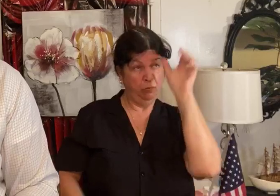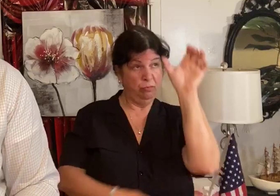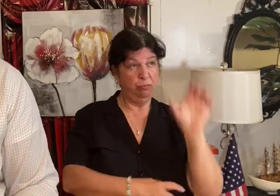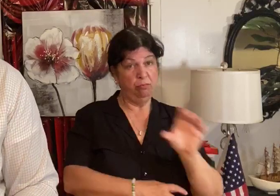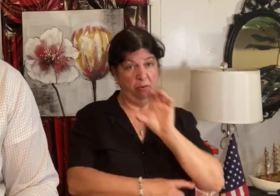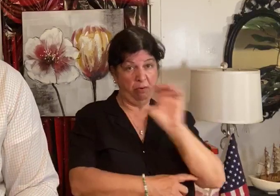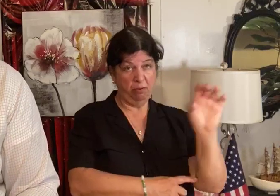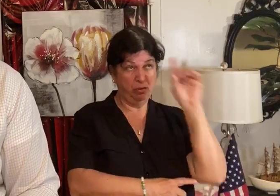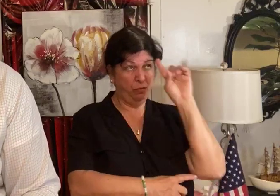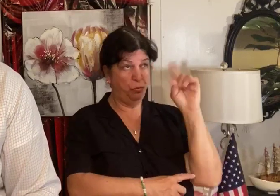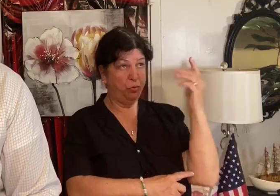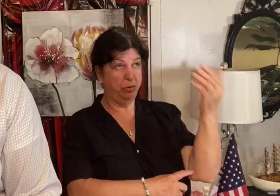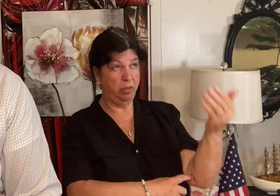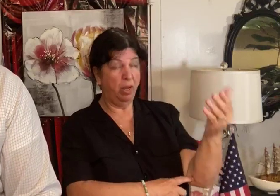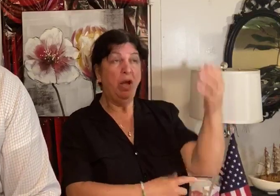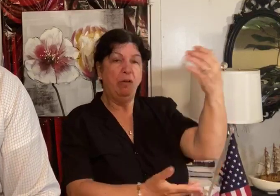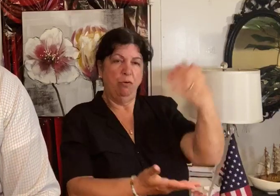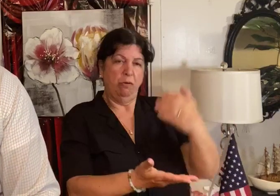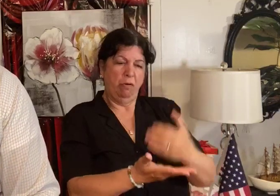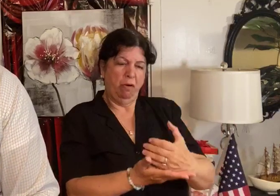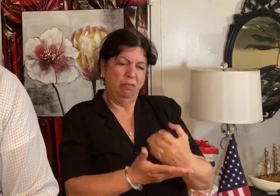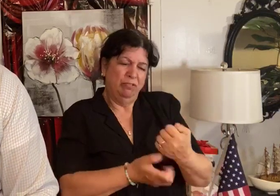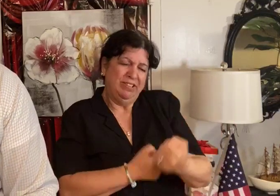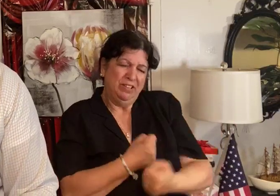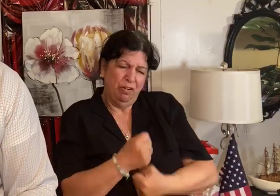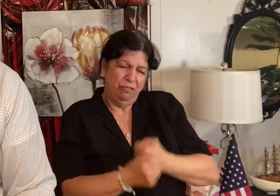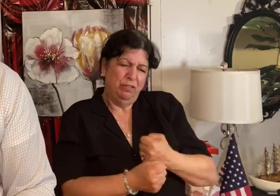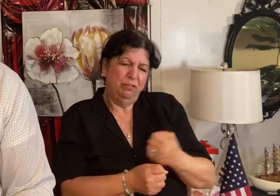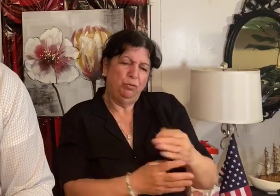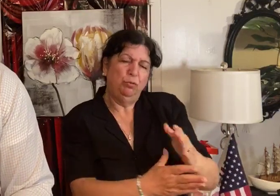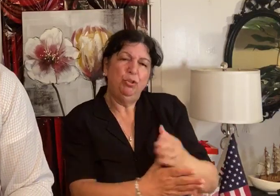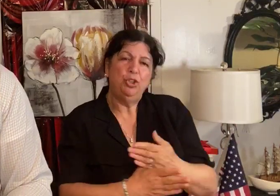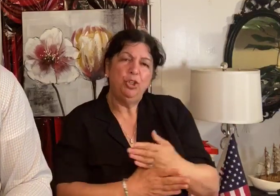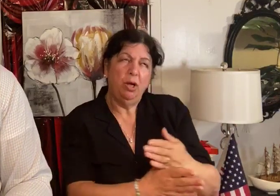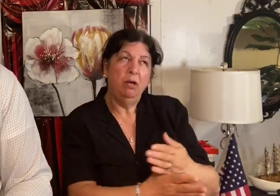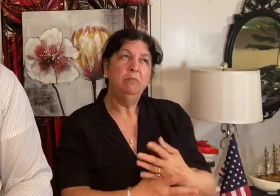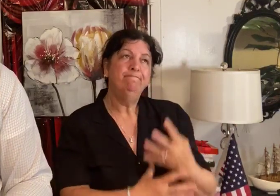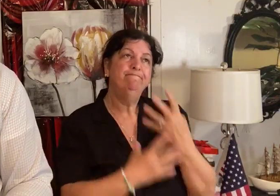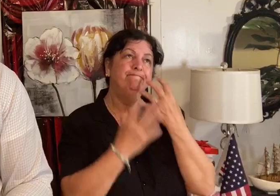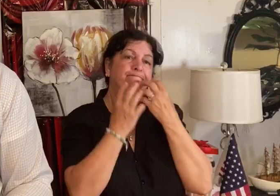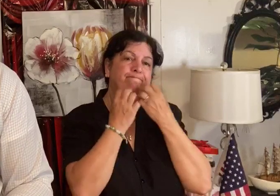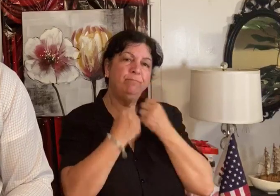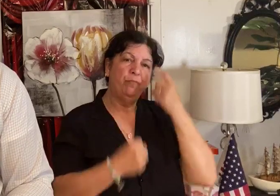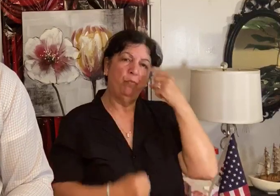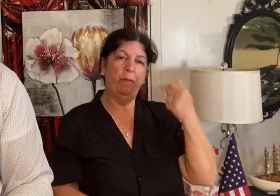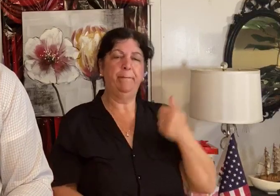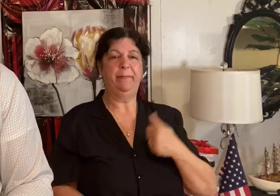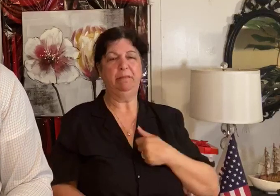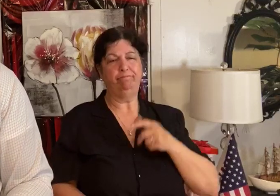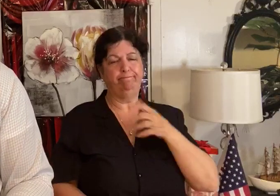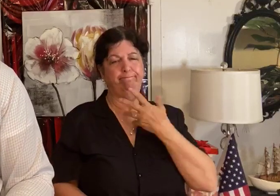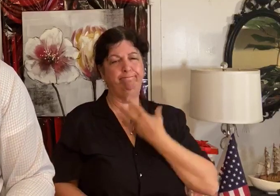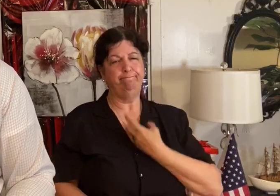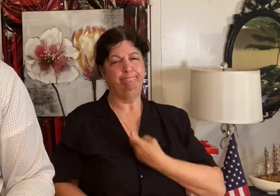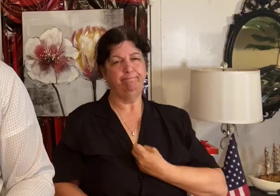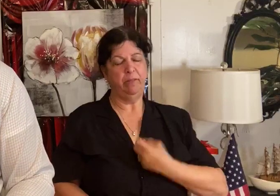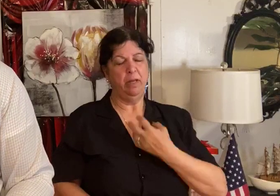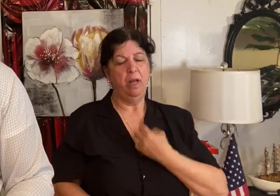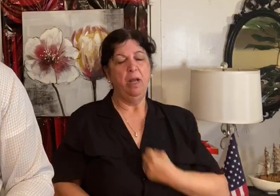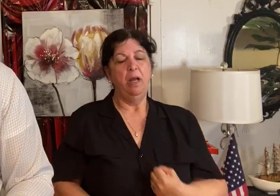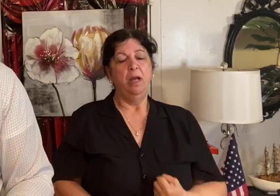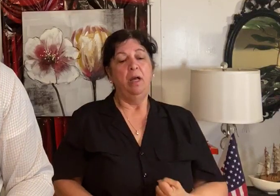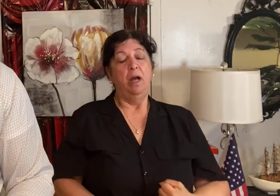thee, even thy cup of grief to share. Thou hast borne all for me.